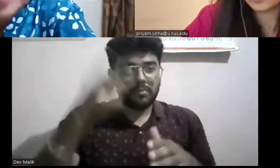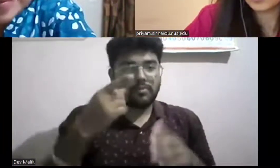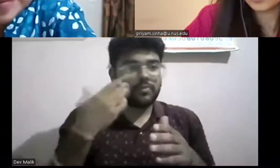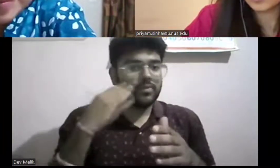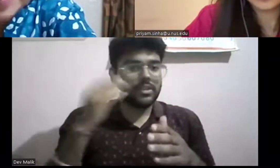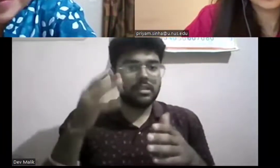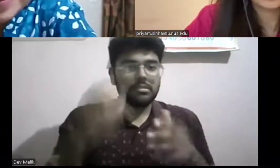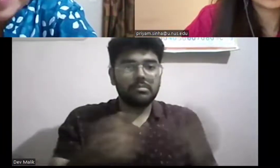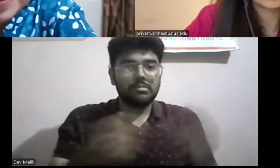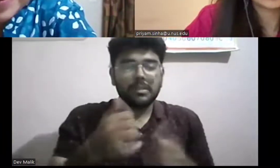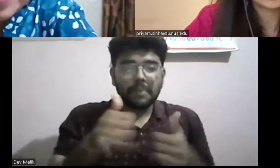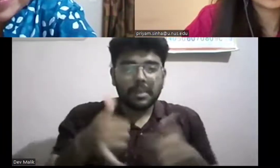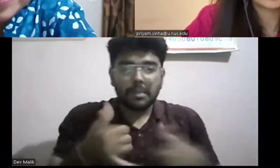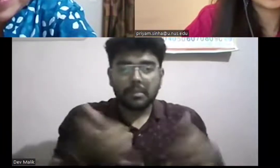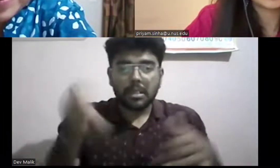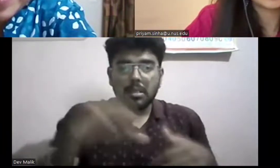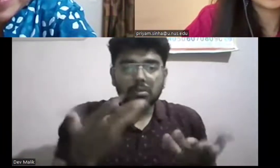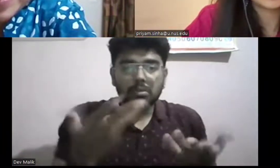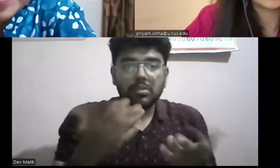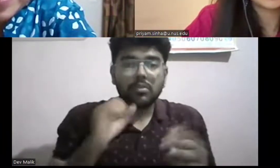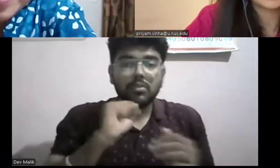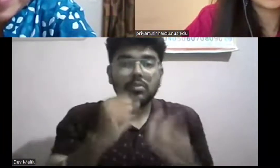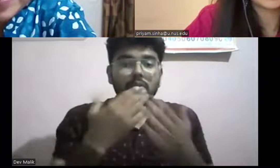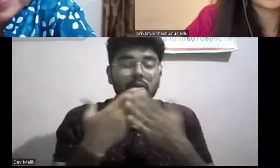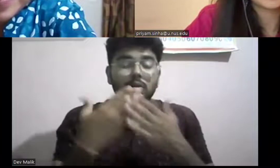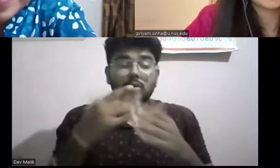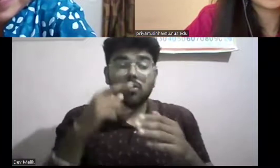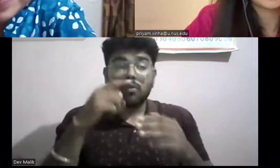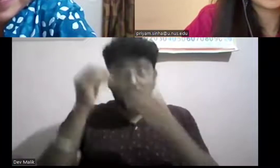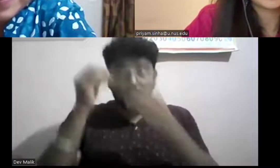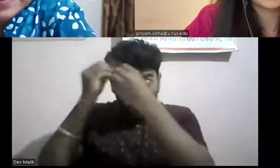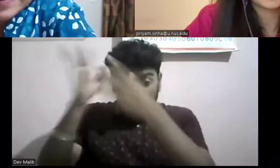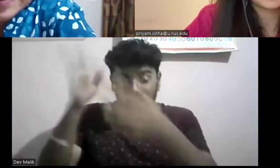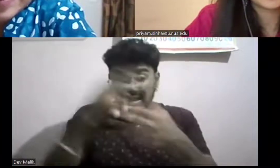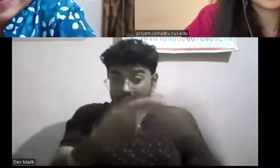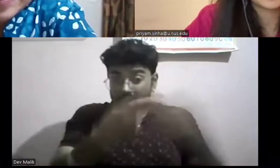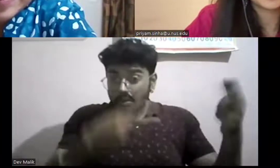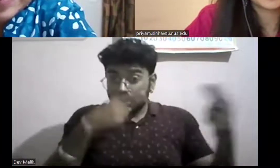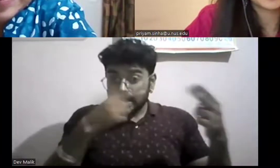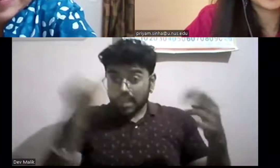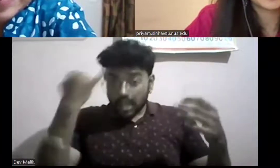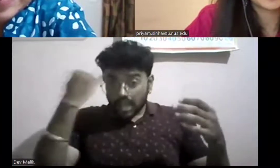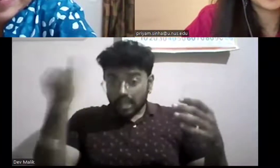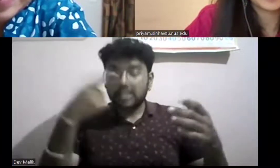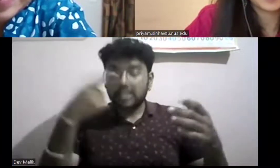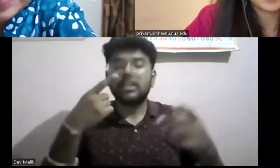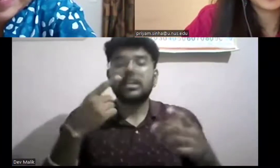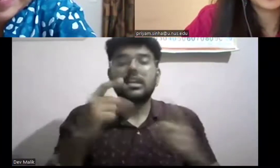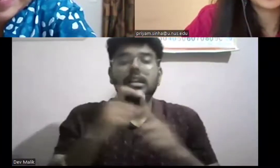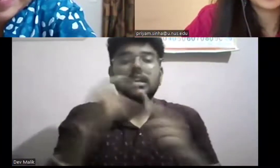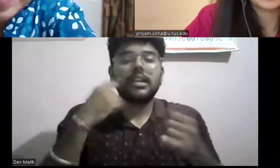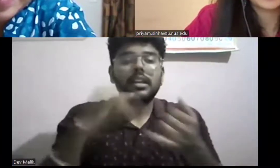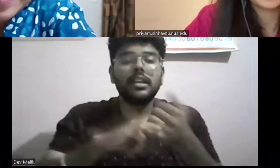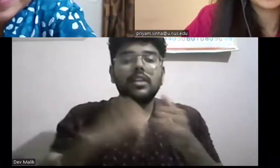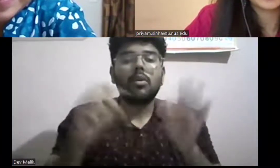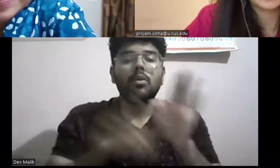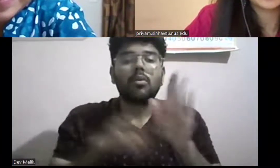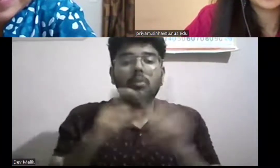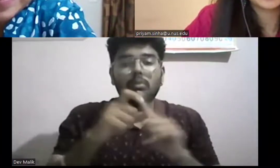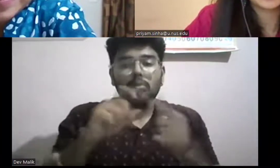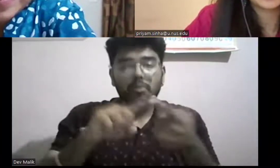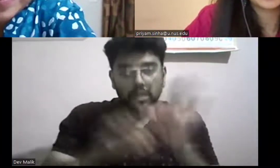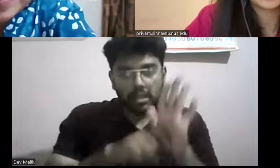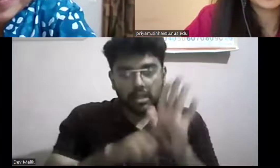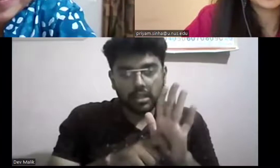And somehow this whole idea was created through that, his disorder, or that he's limping, that he is using